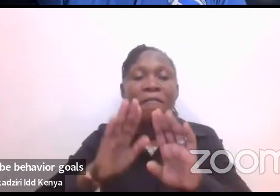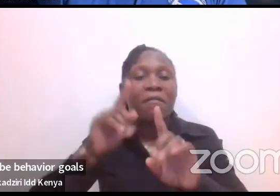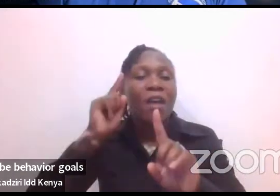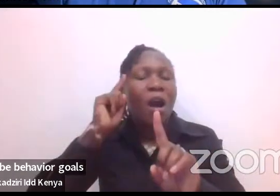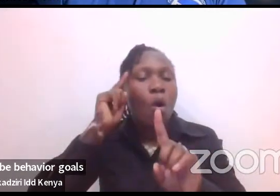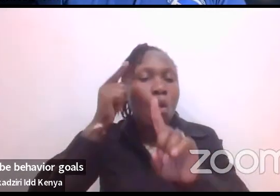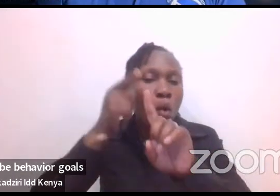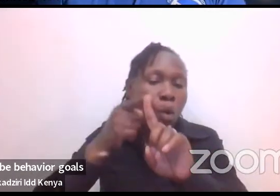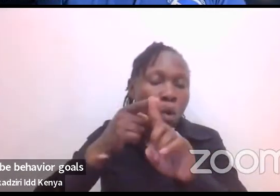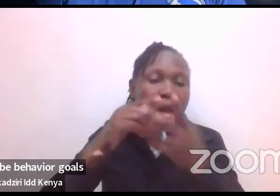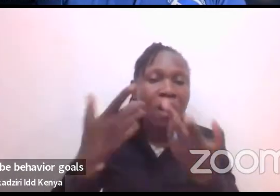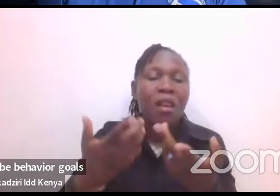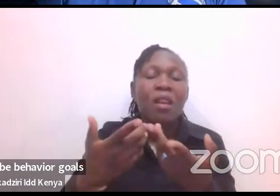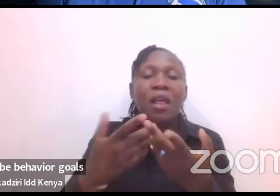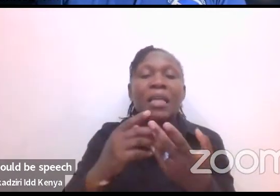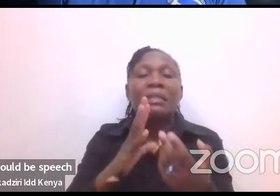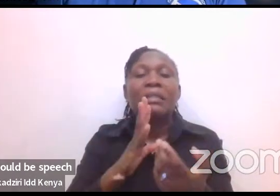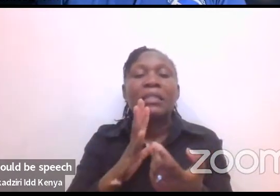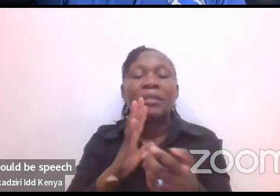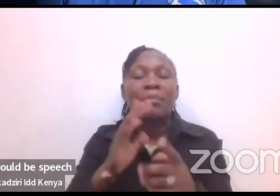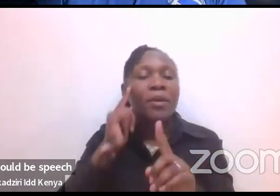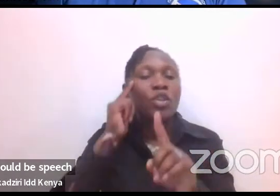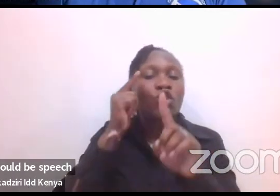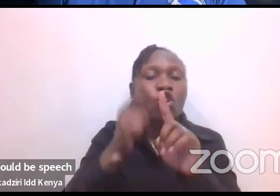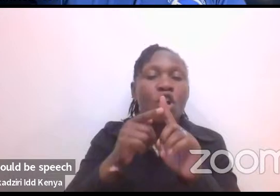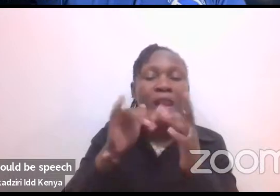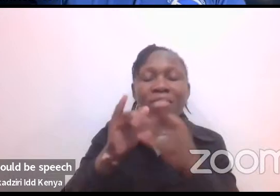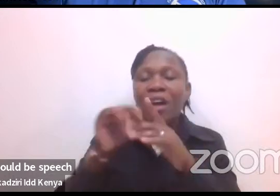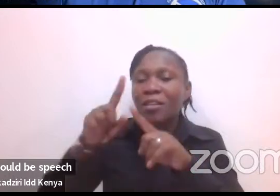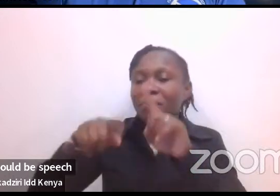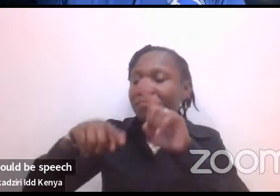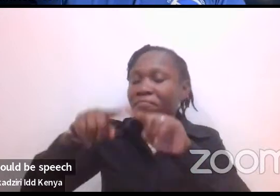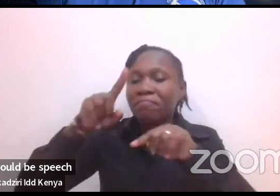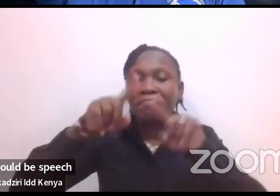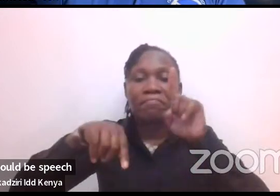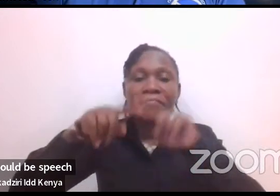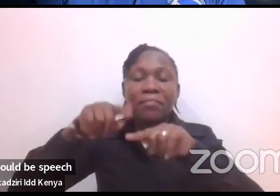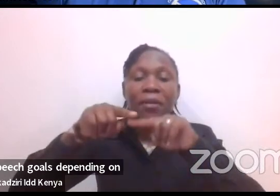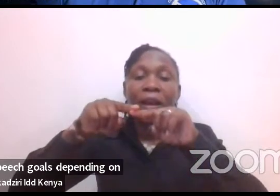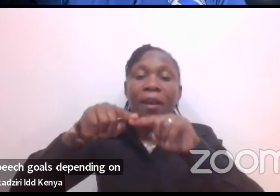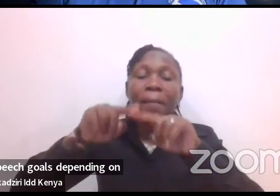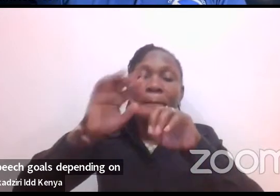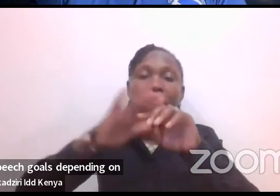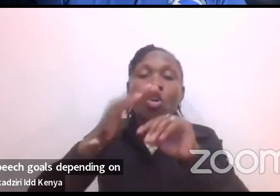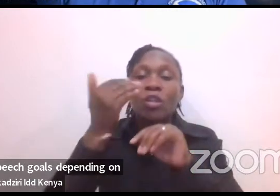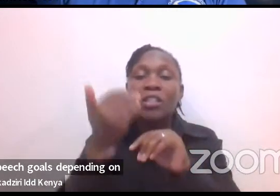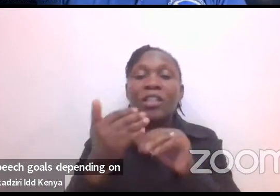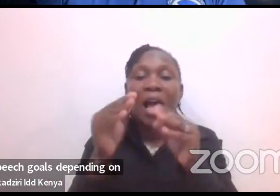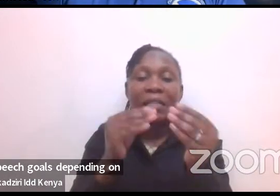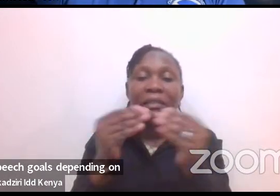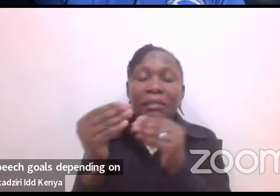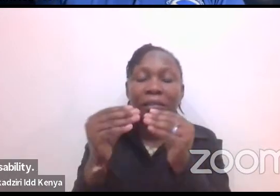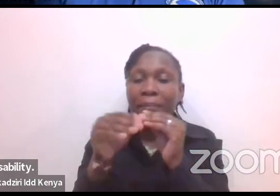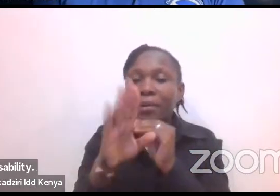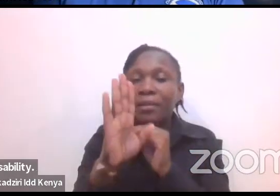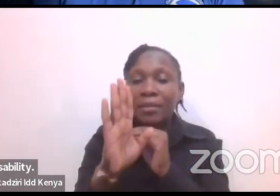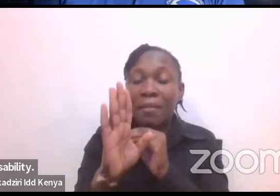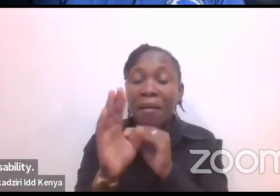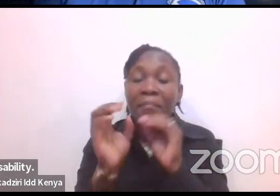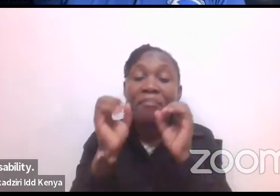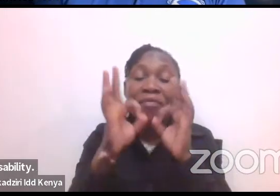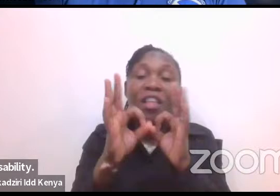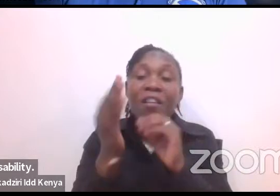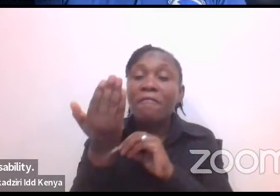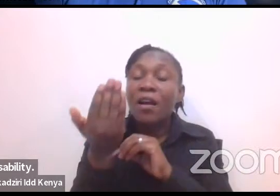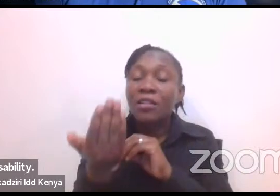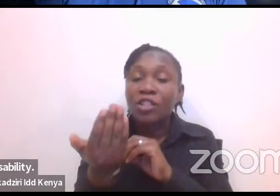be speech goals, depending on the child's disability. Now, when that child is